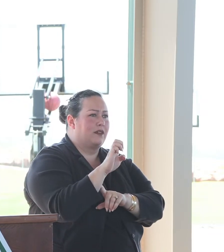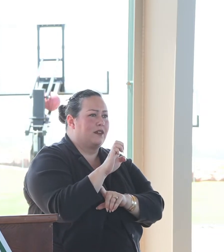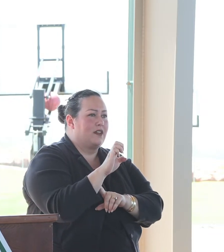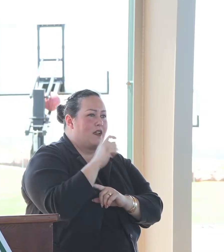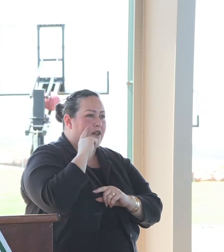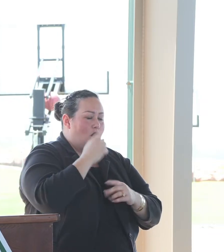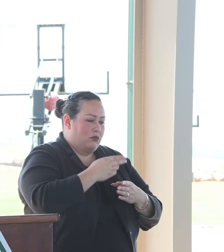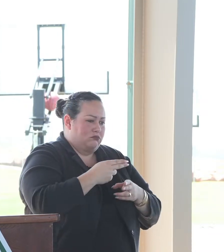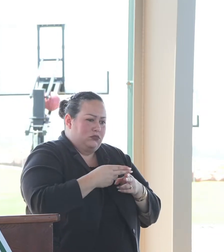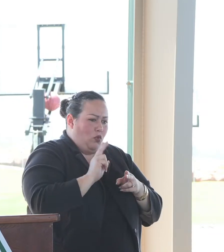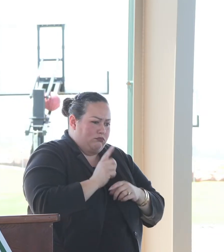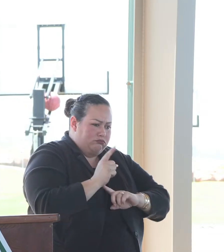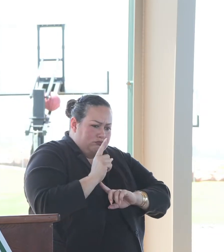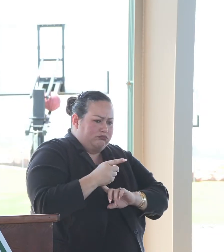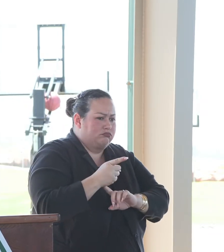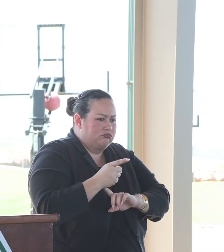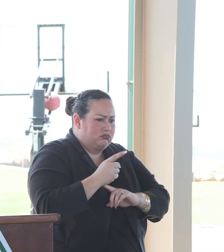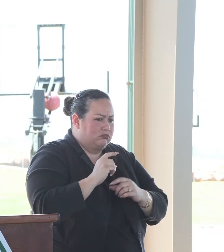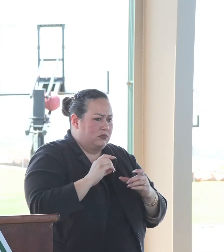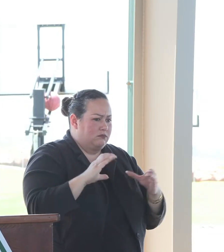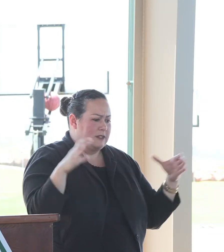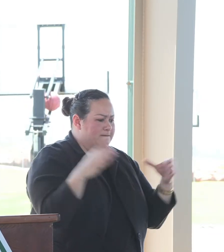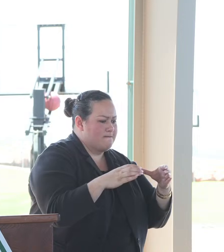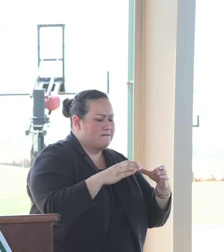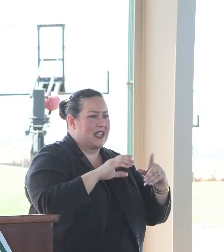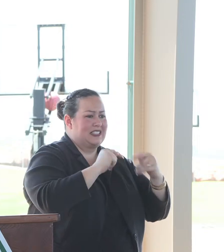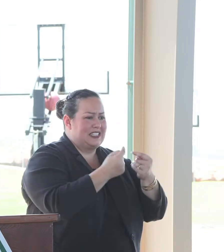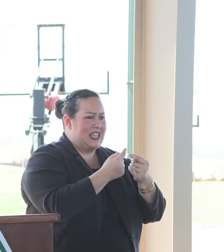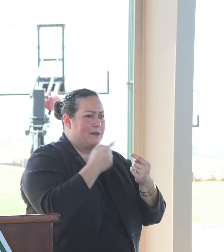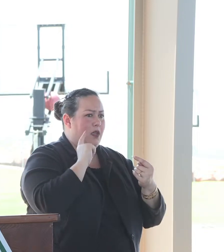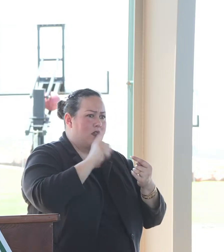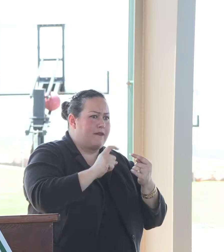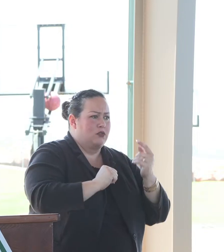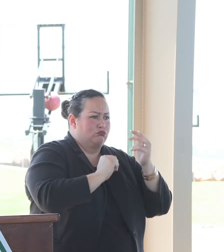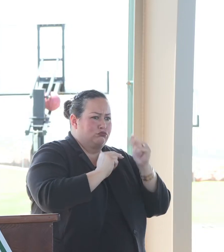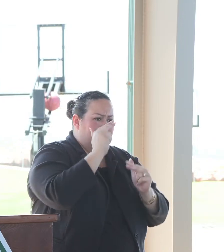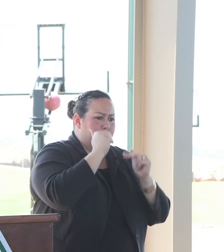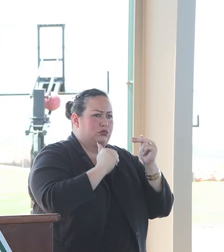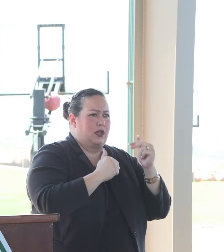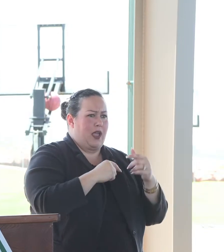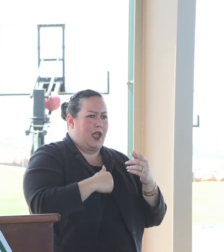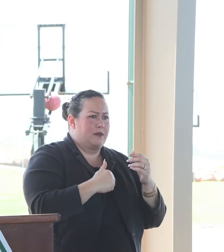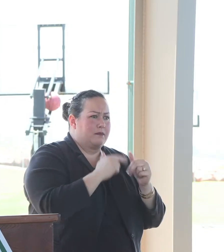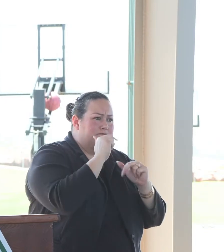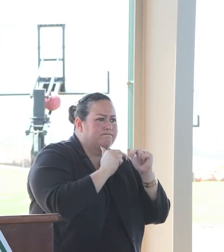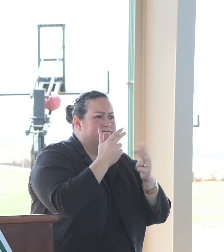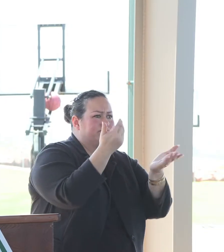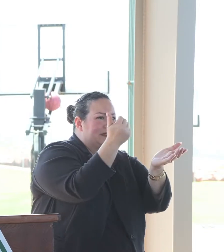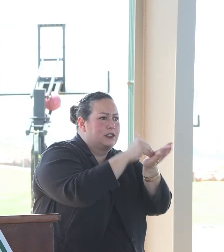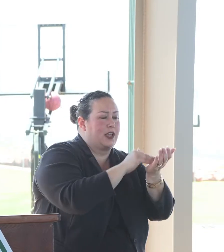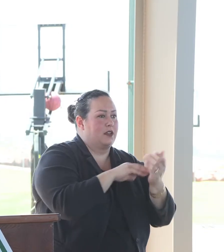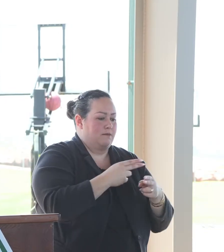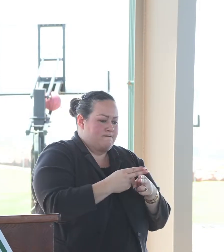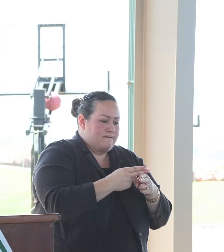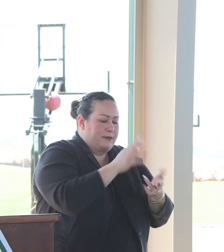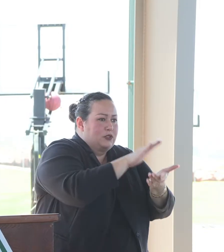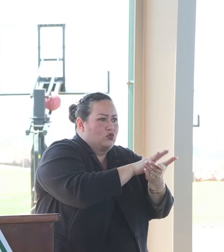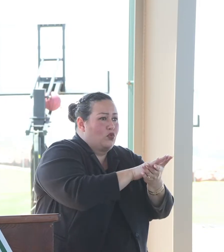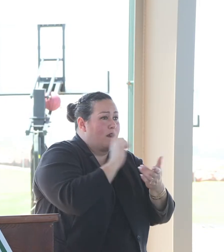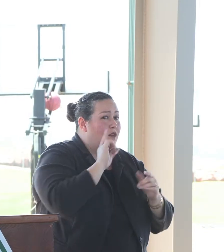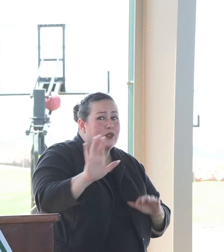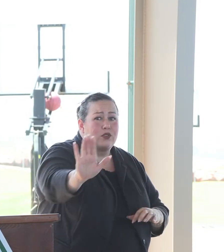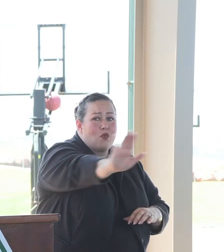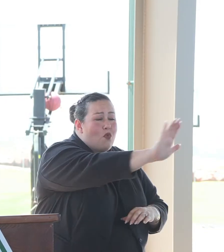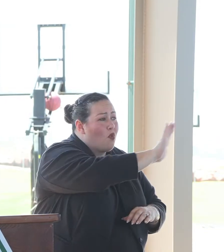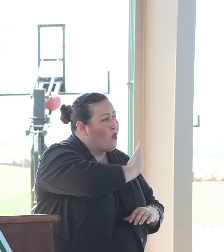short notice to form a team that would deliver on a promise to rebuild a temporary school for your